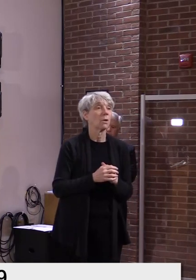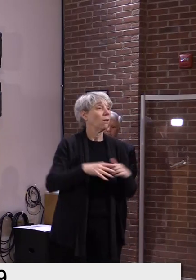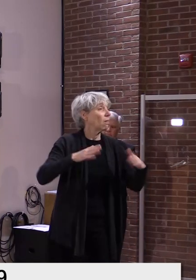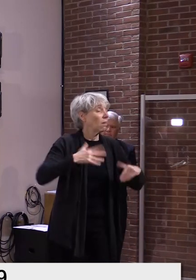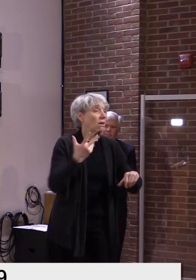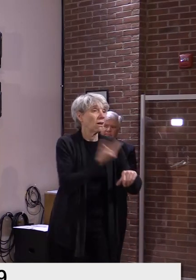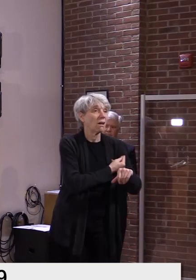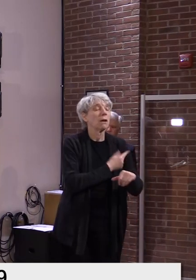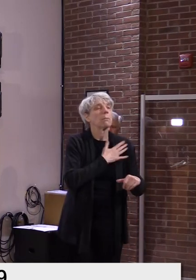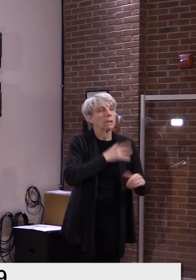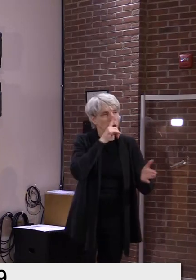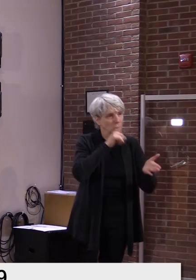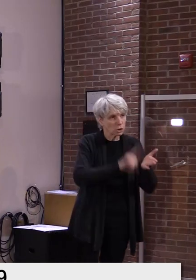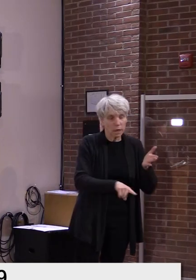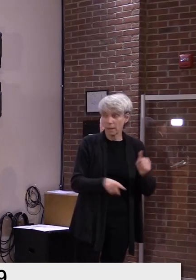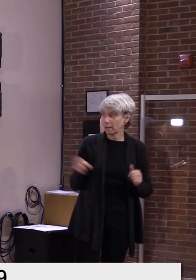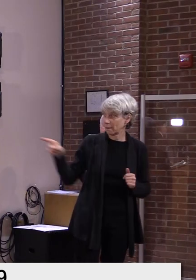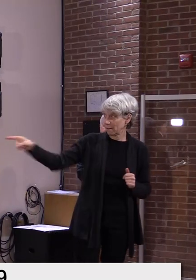at